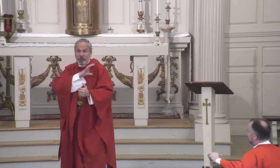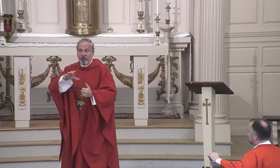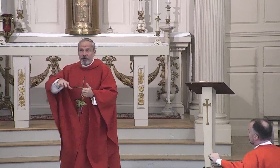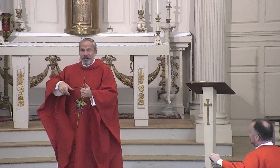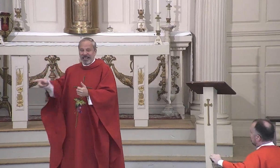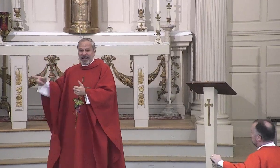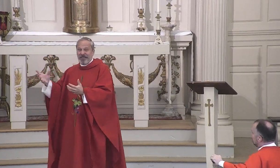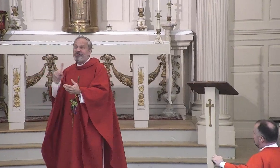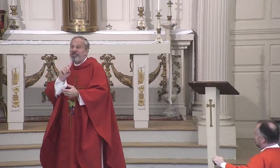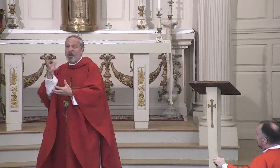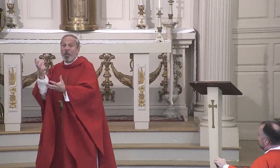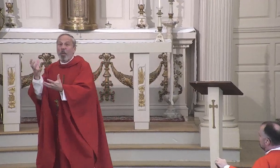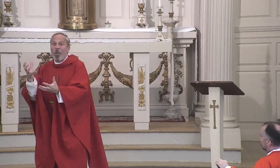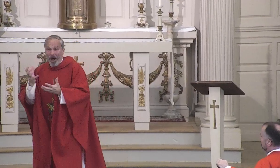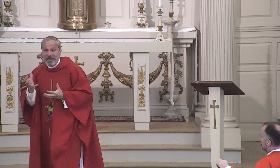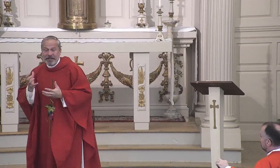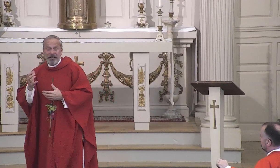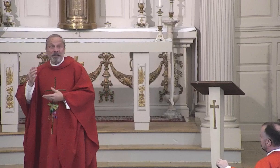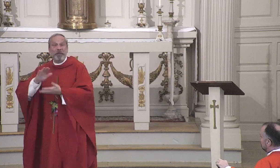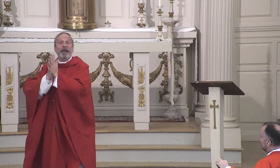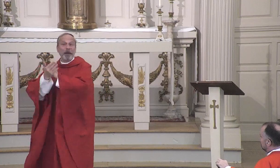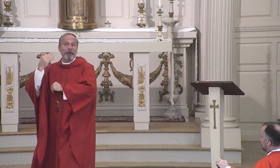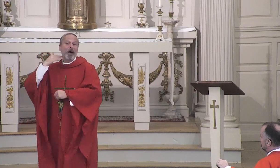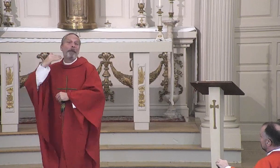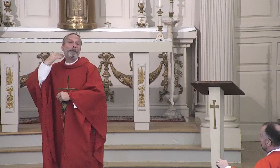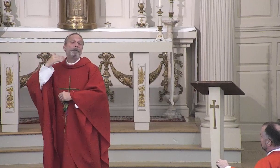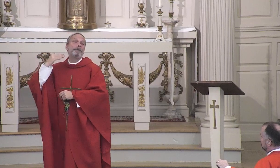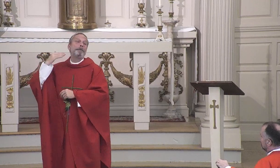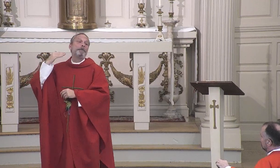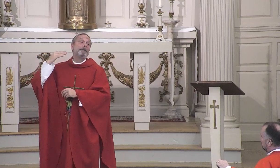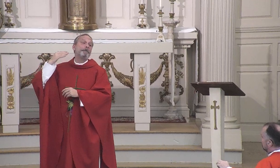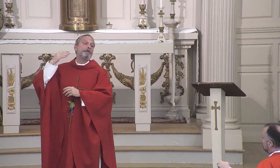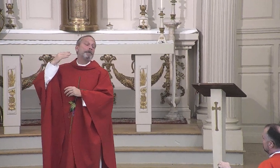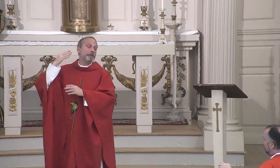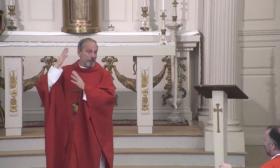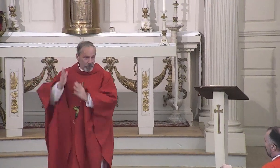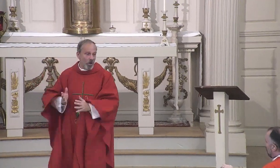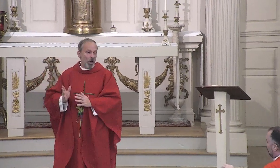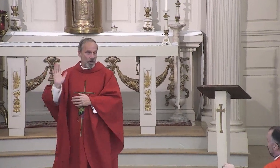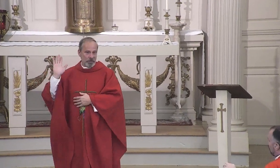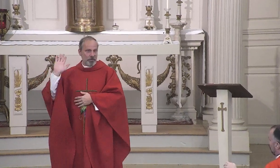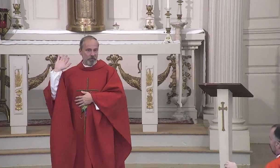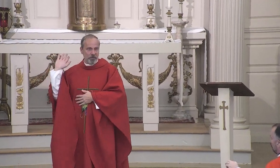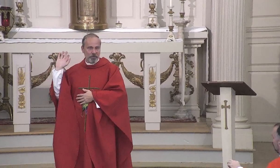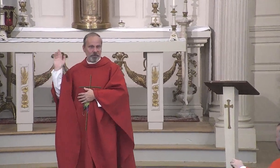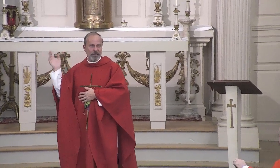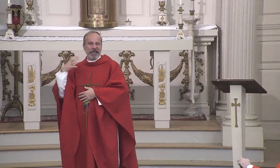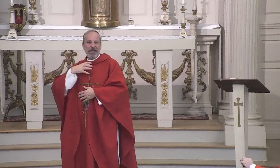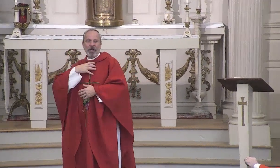He, when he joined the church, really wanted to become a martyr.